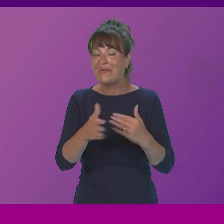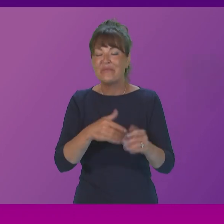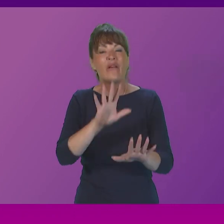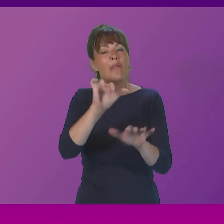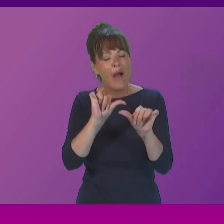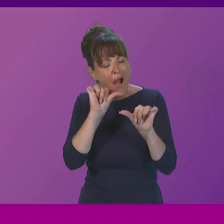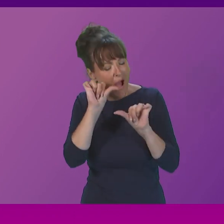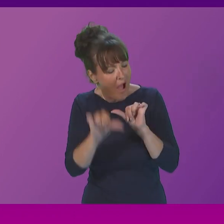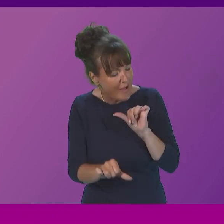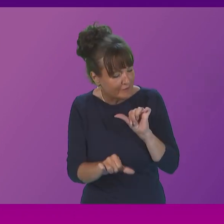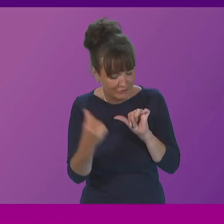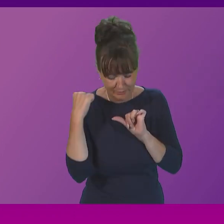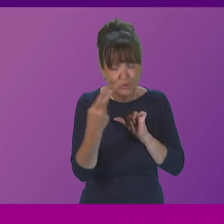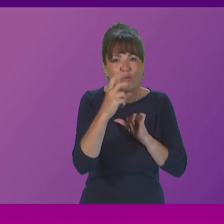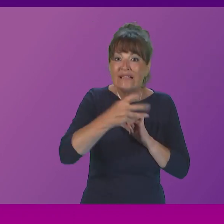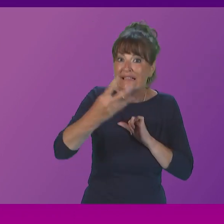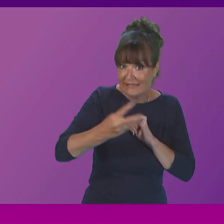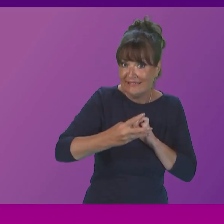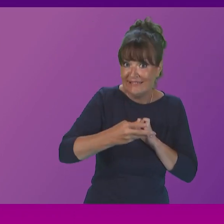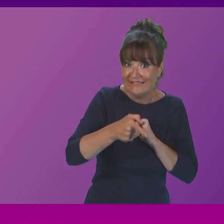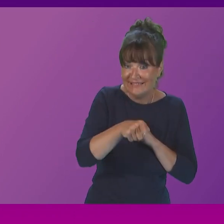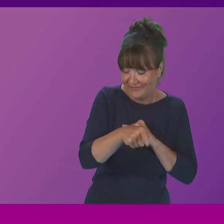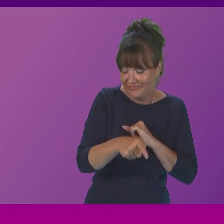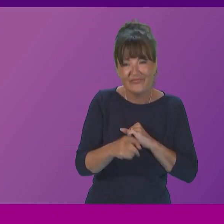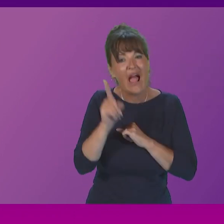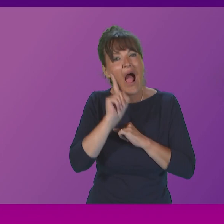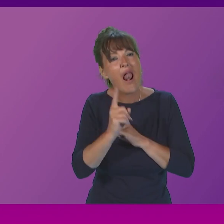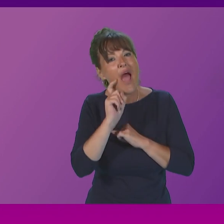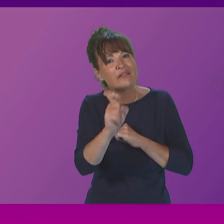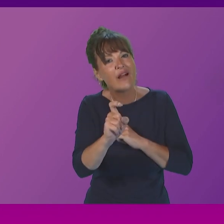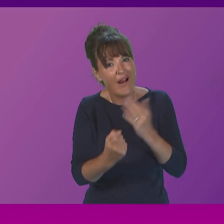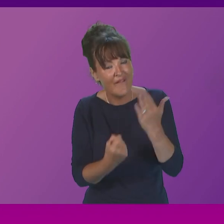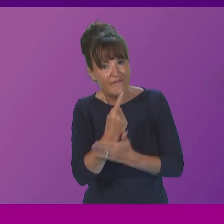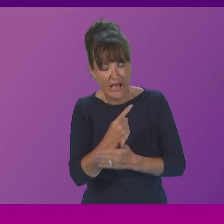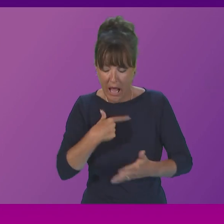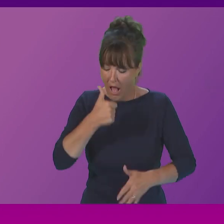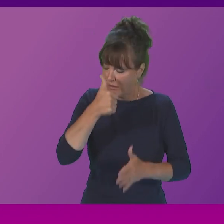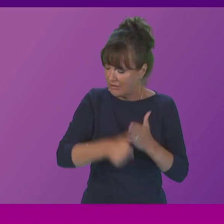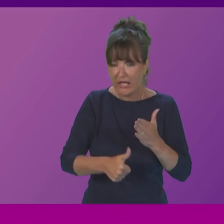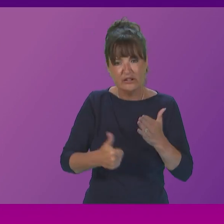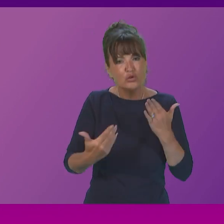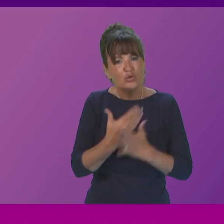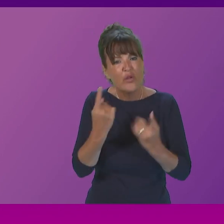the ELECTHER event in 2019, I started something called Pass the Mic, which some of you might be